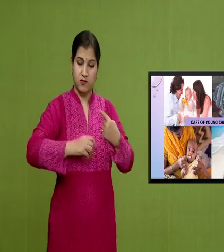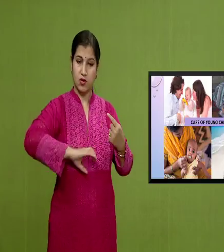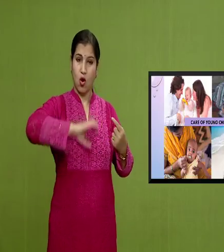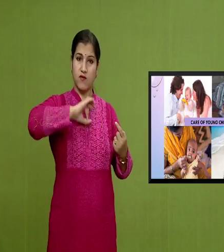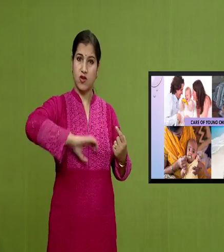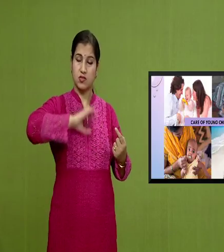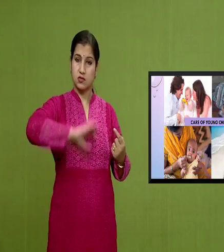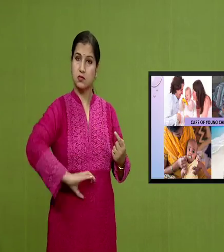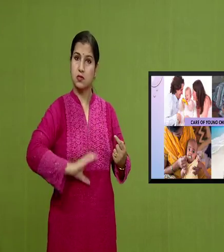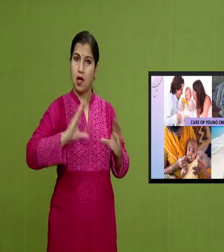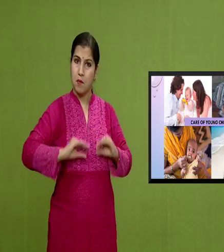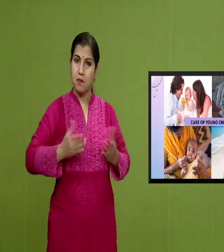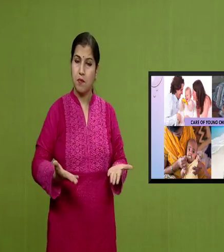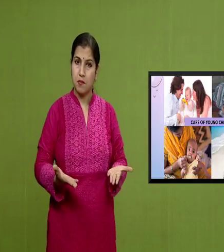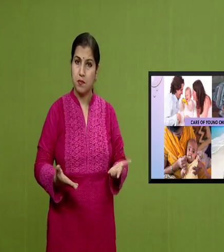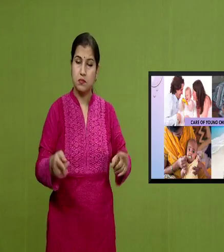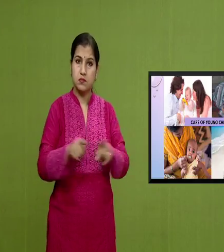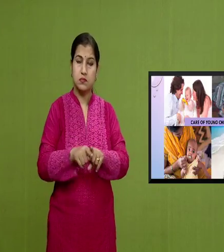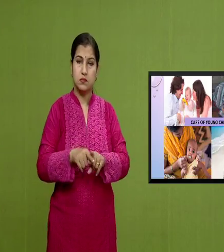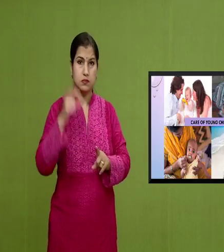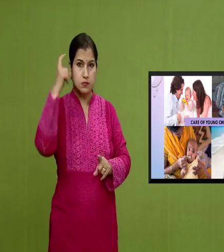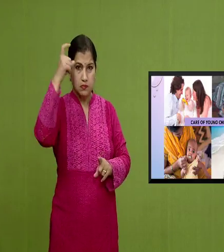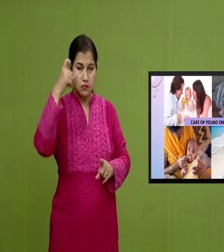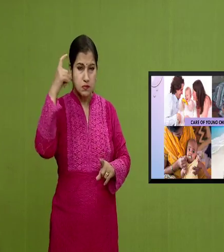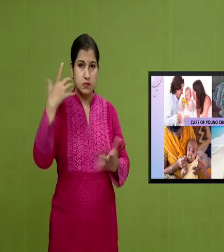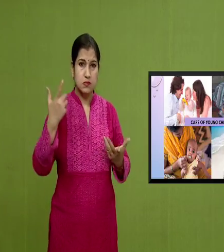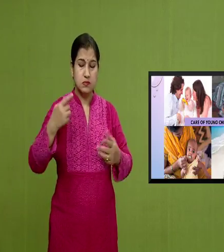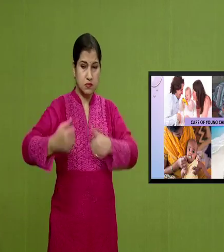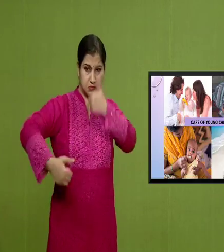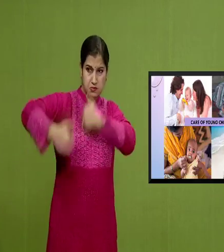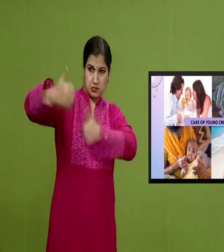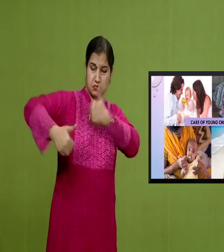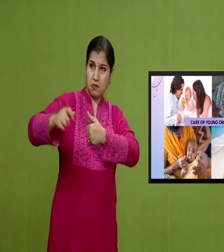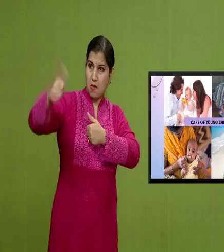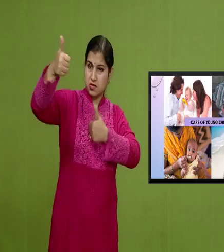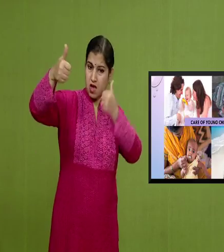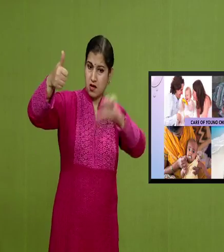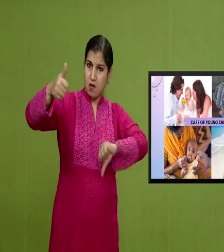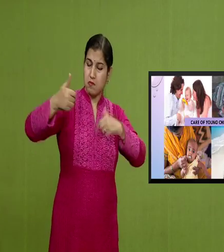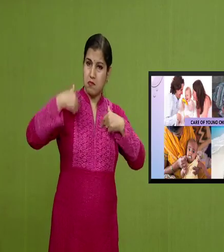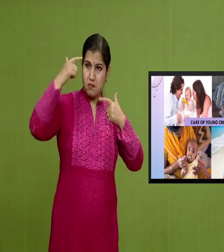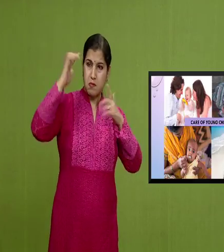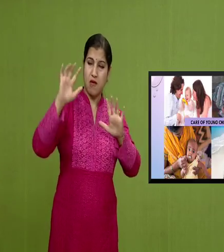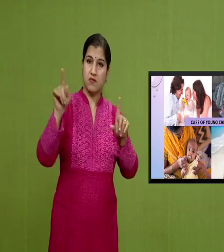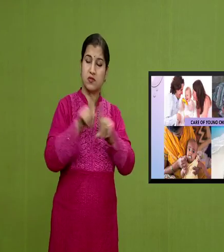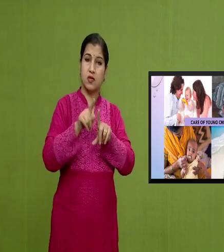self-confidence, anxious for social comparisons, and fail